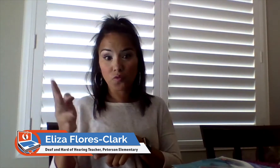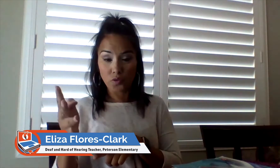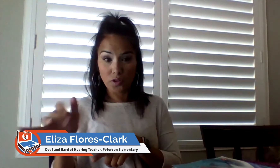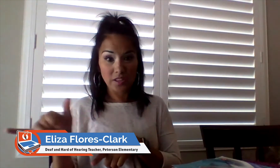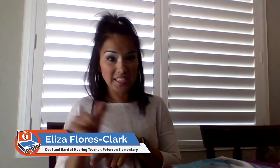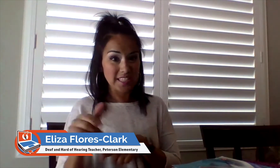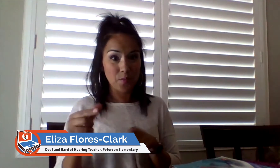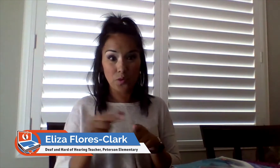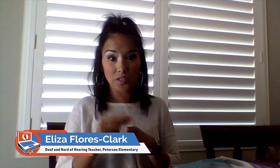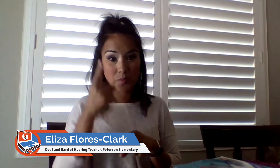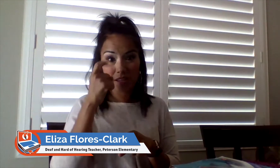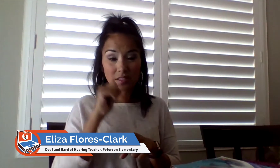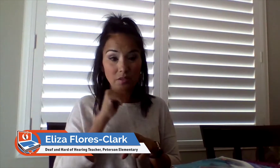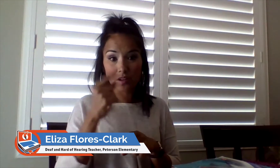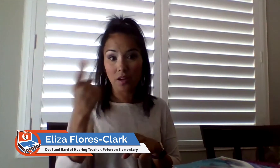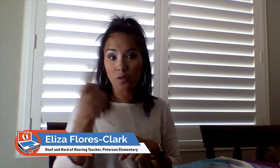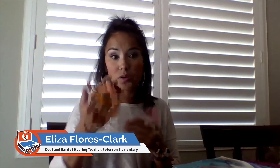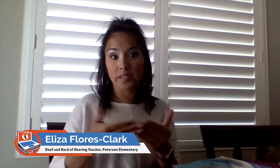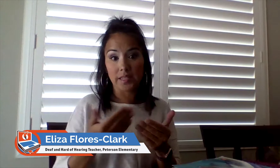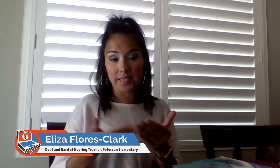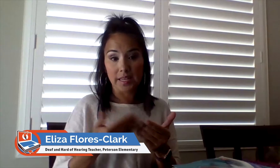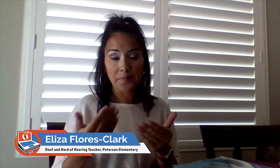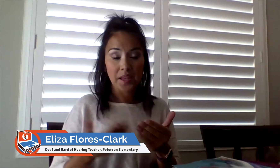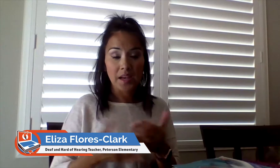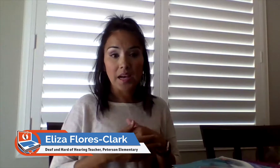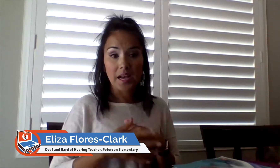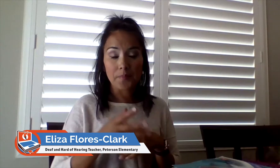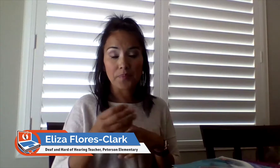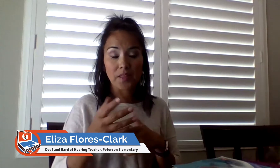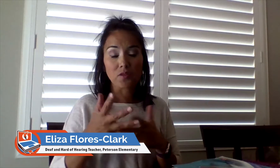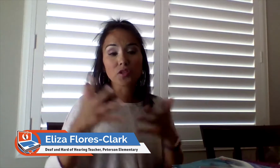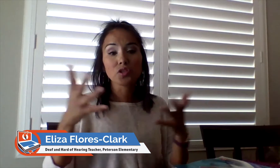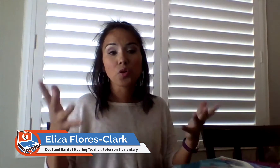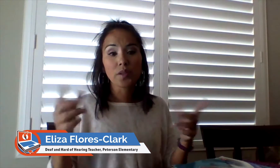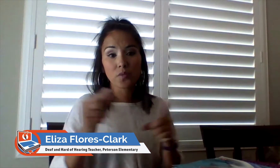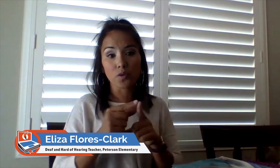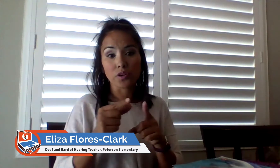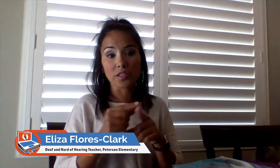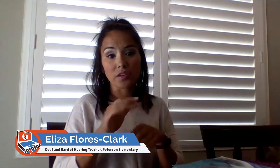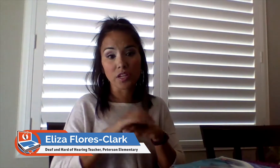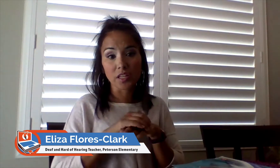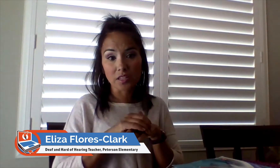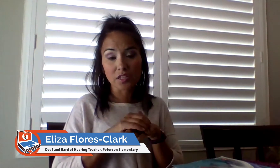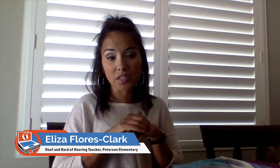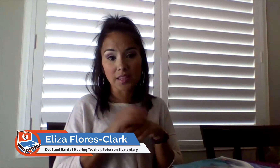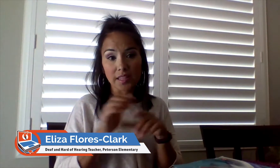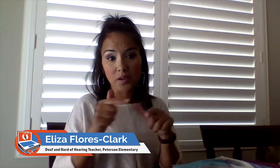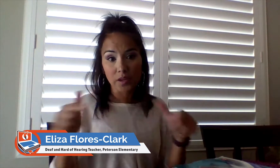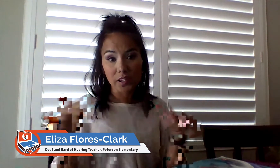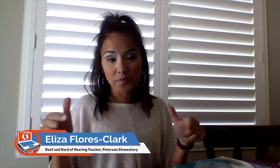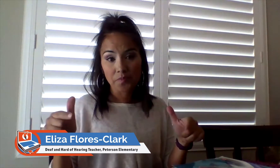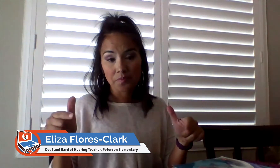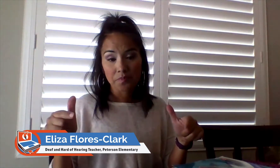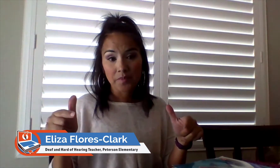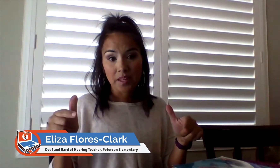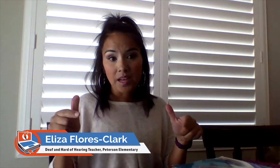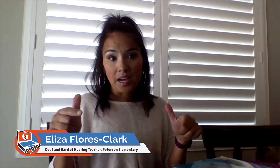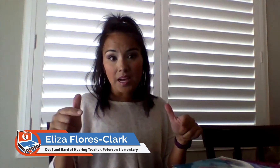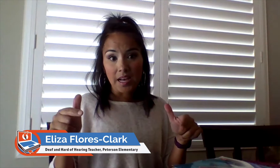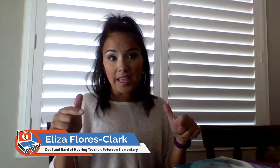grader these same words, because they're not always easy. And there are so many words in our English language,